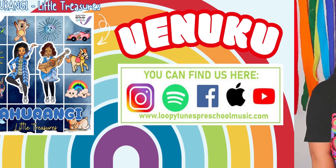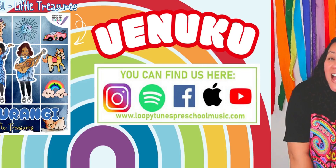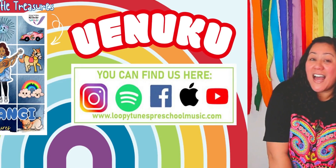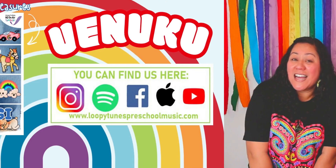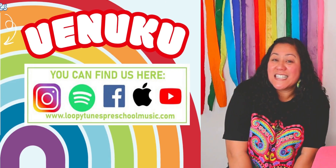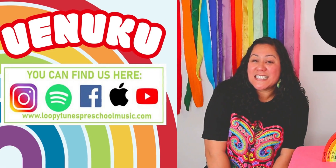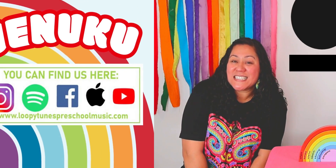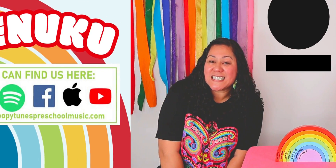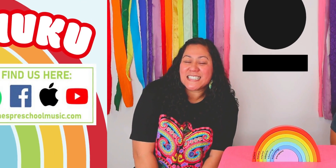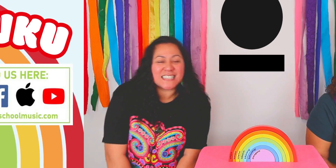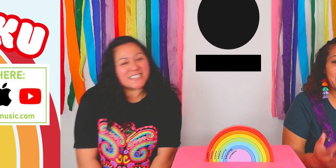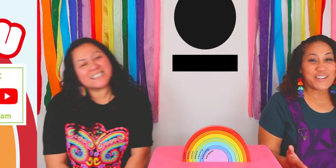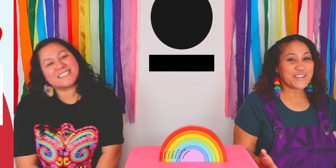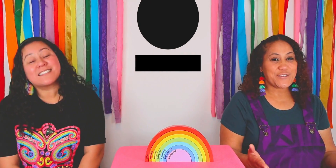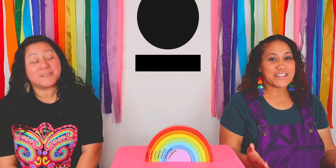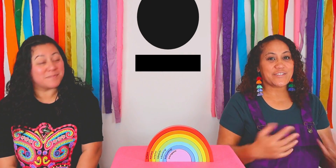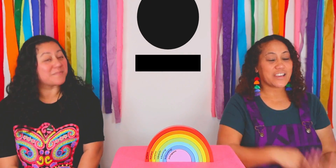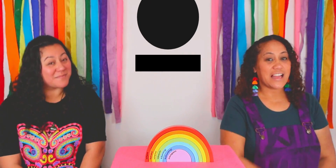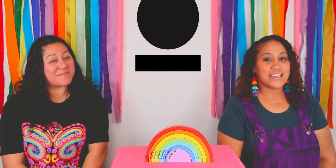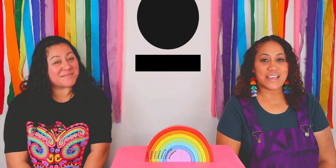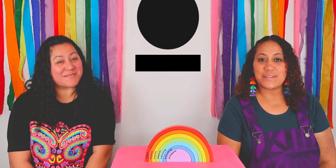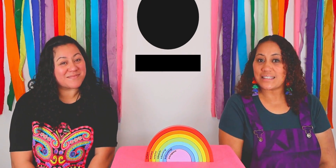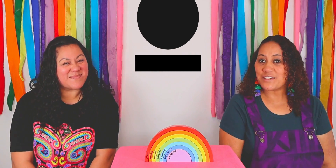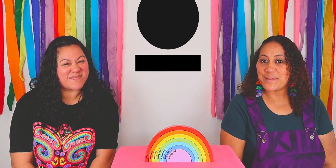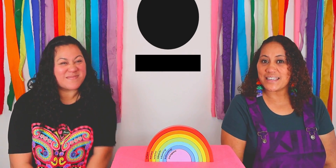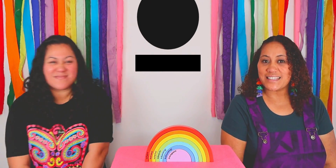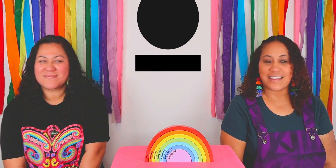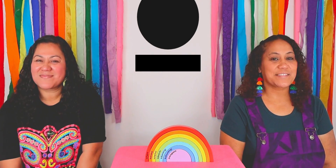That was so much fun. I loved learning all the different colour names. E te reo Māori today.